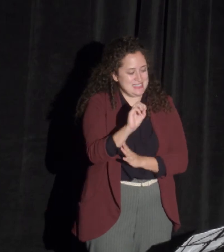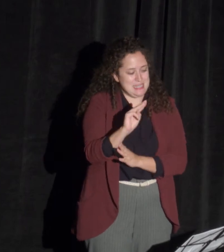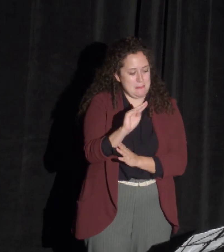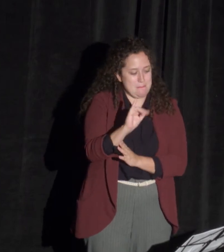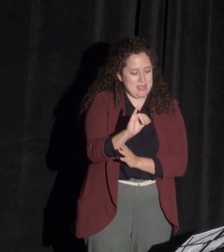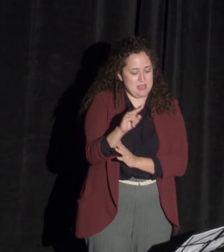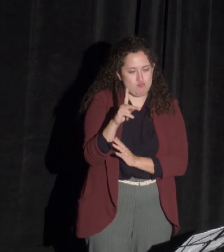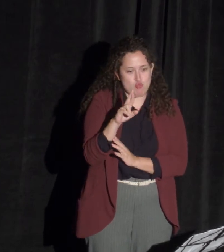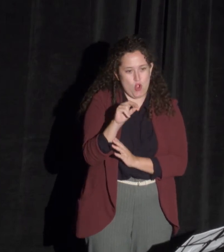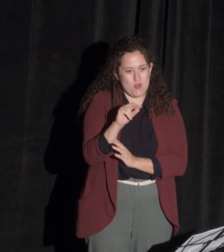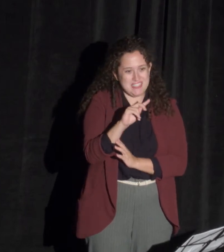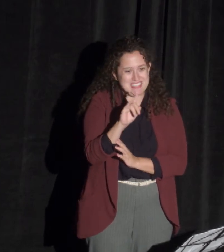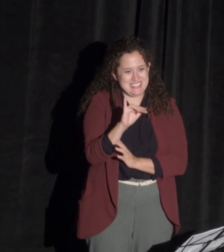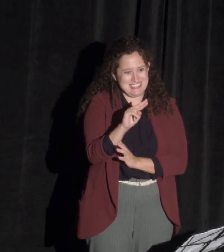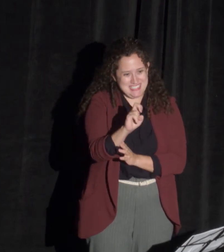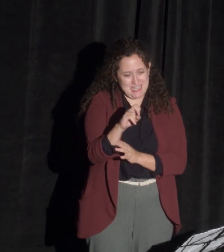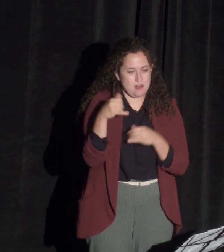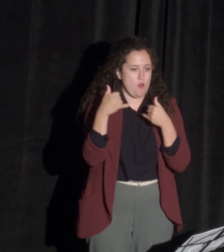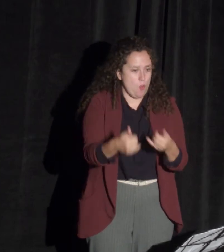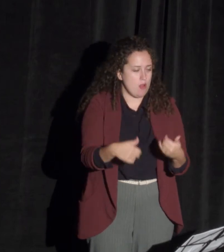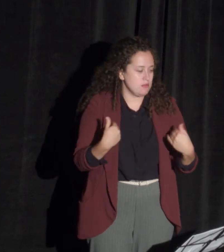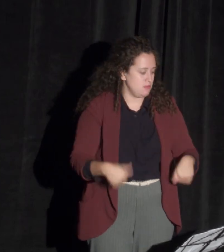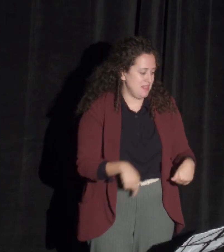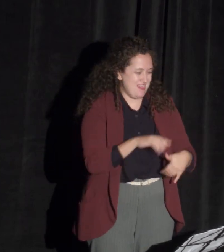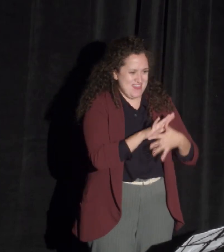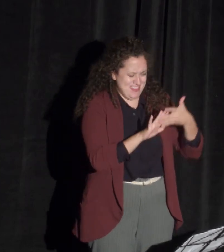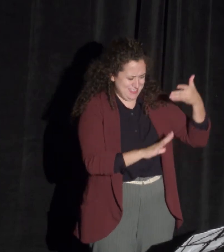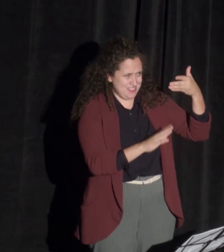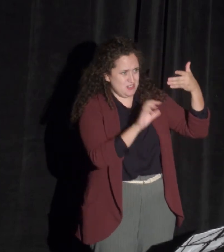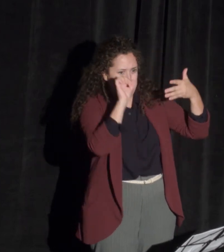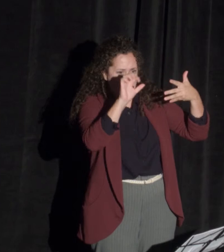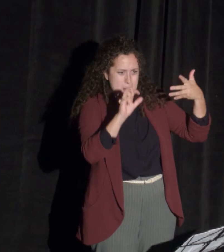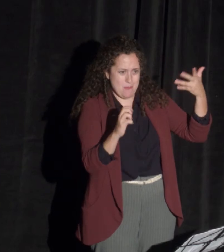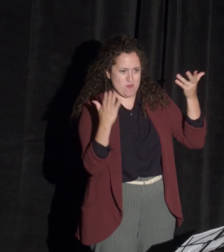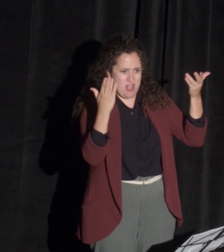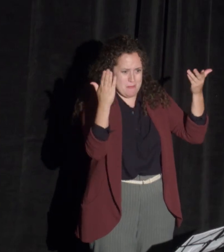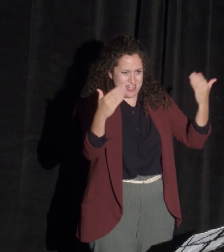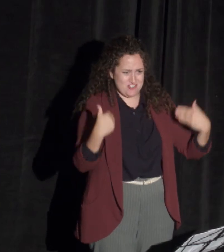group of finalists filled with friends, colleagues, and people who inspired us as editors.